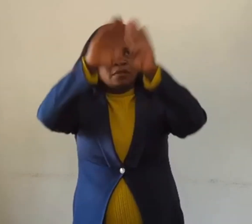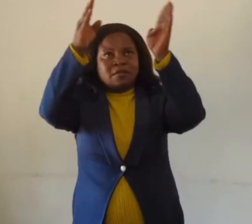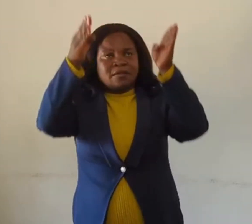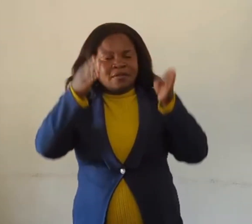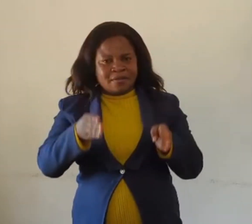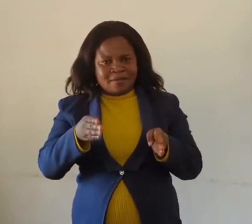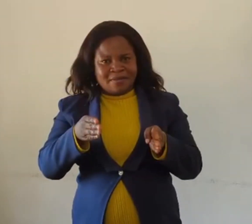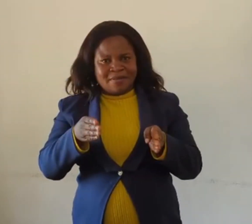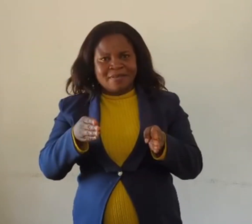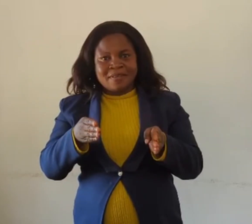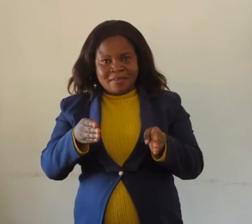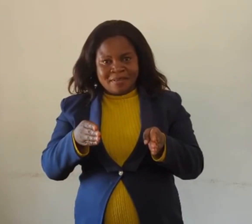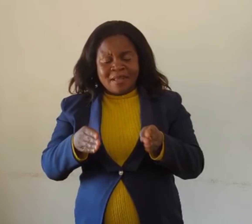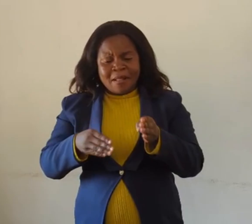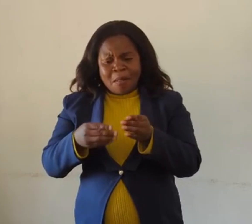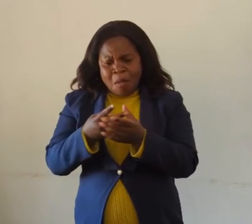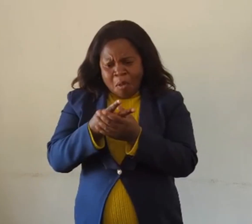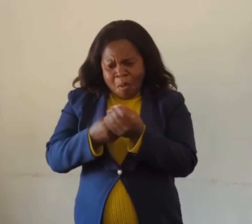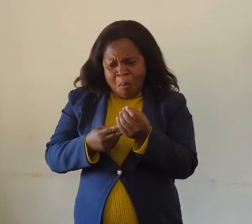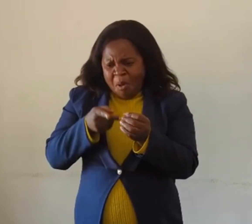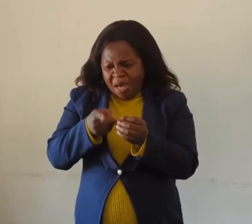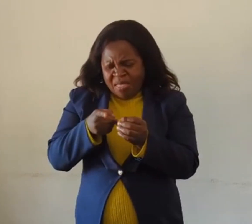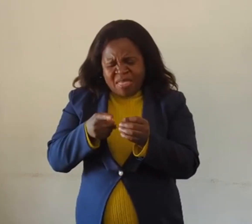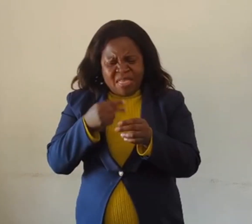the private place where a person votes secretly.